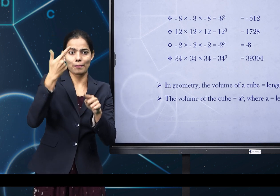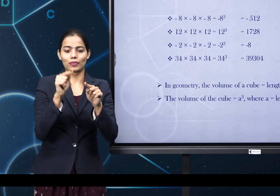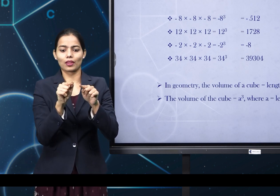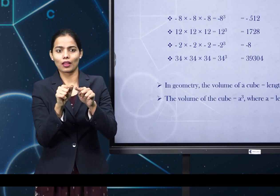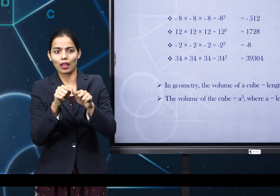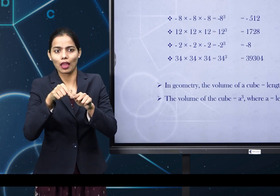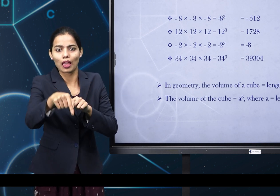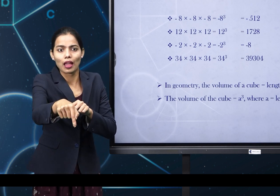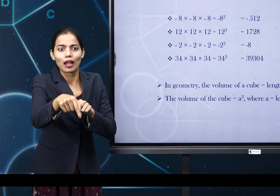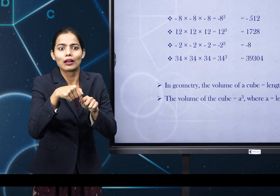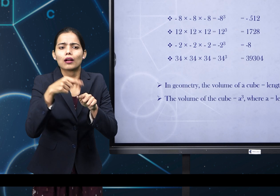width.